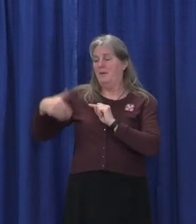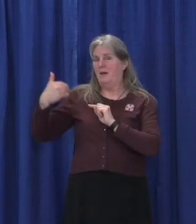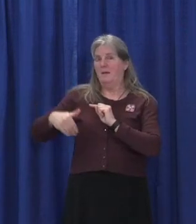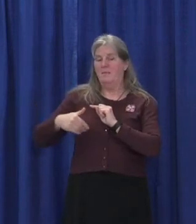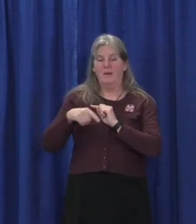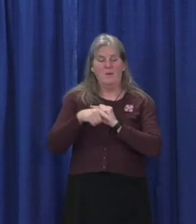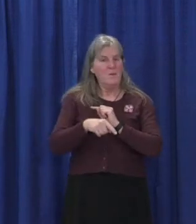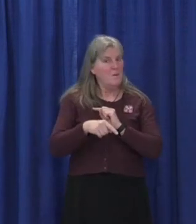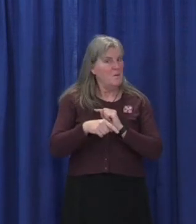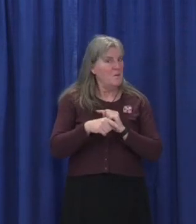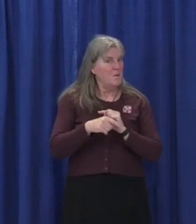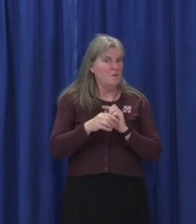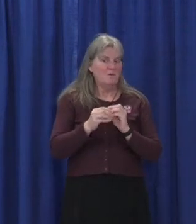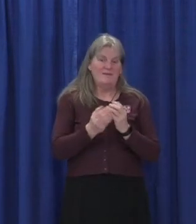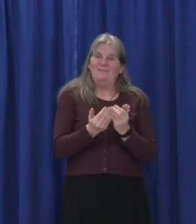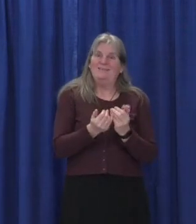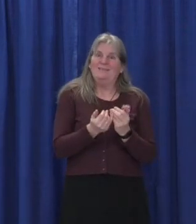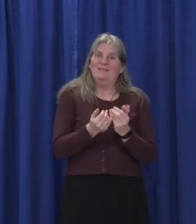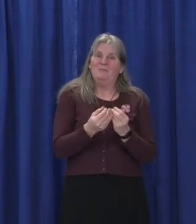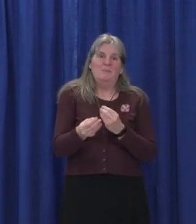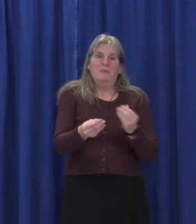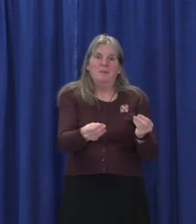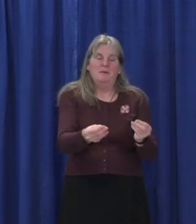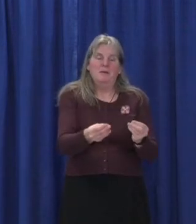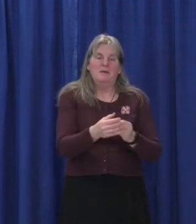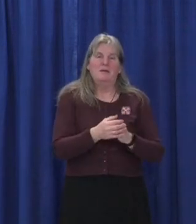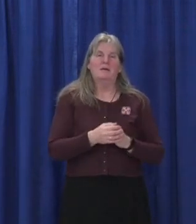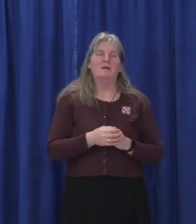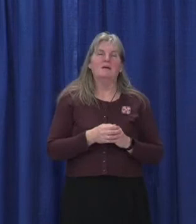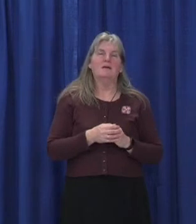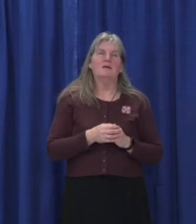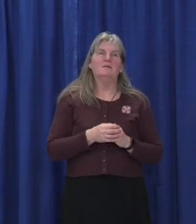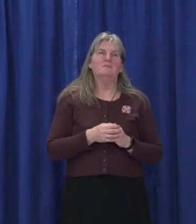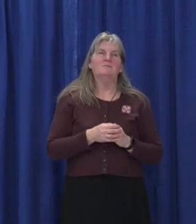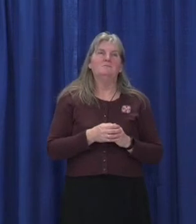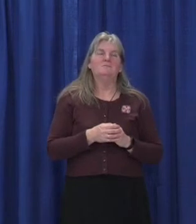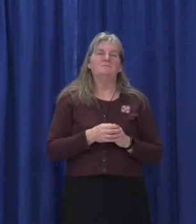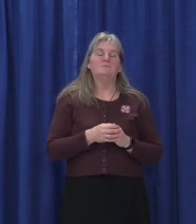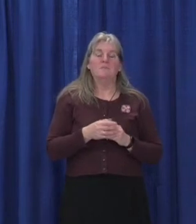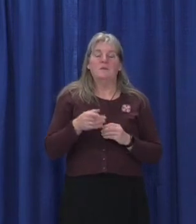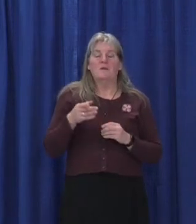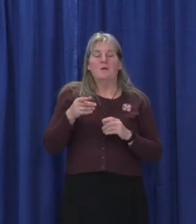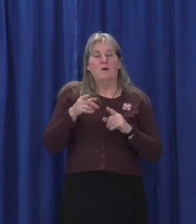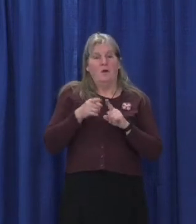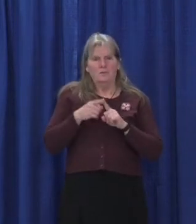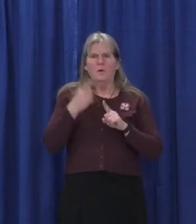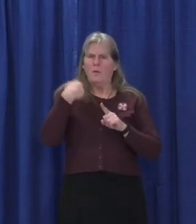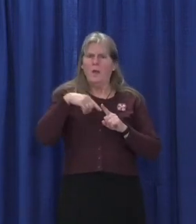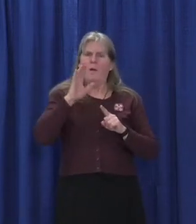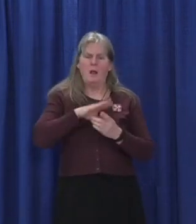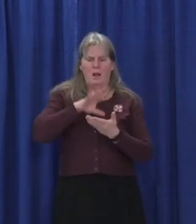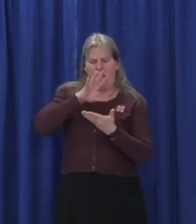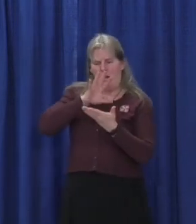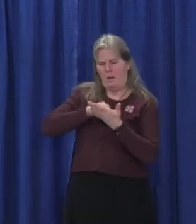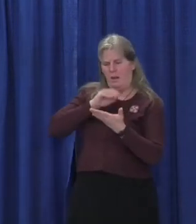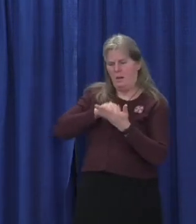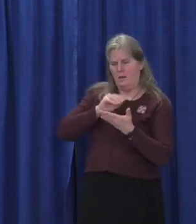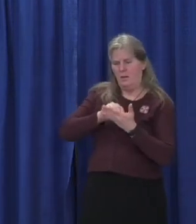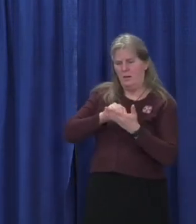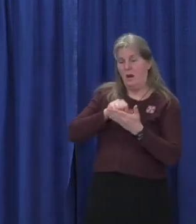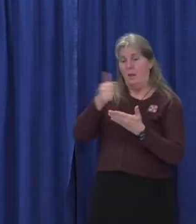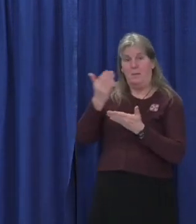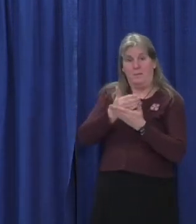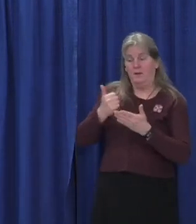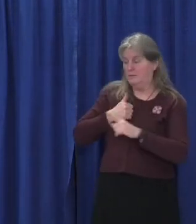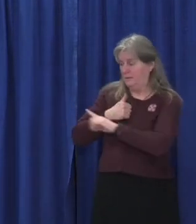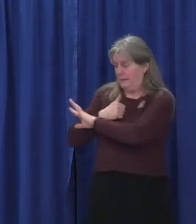error. As in other situations with variants, we will learn from what's going on across the country,